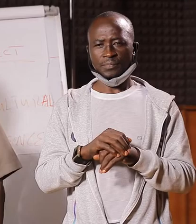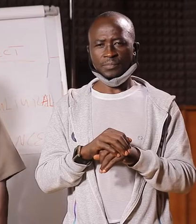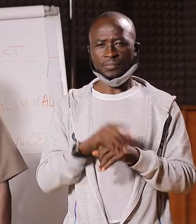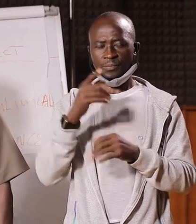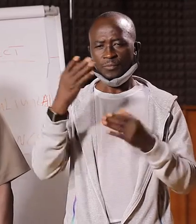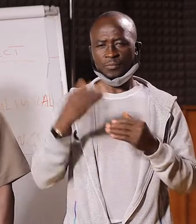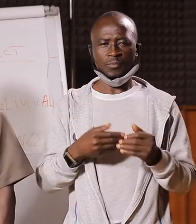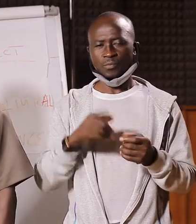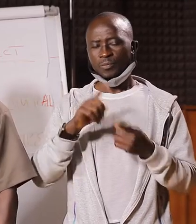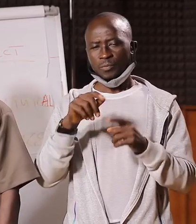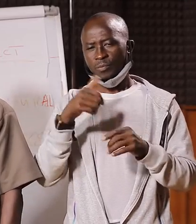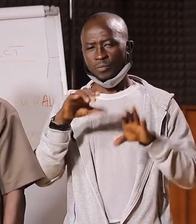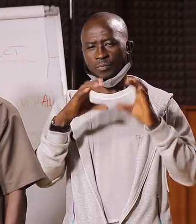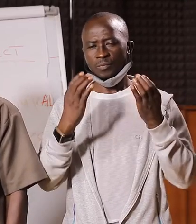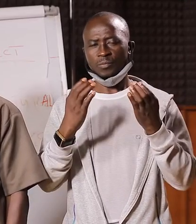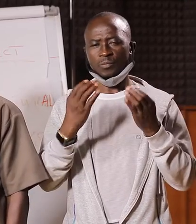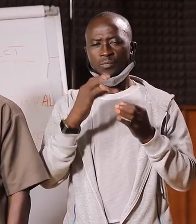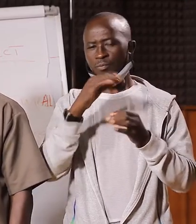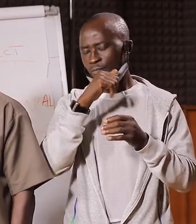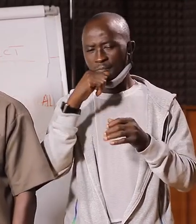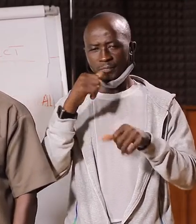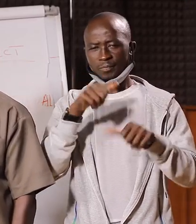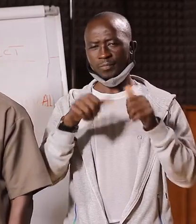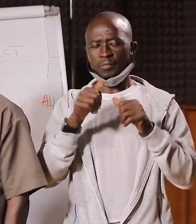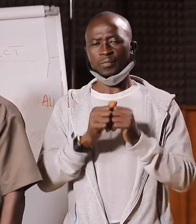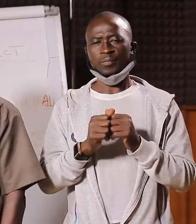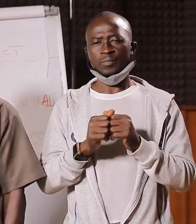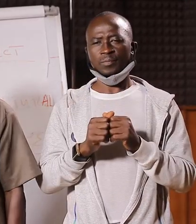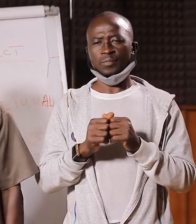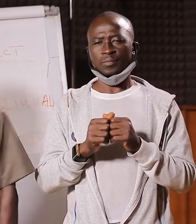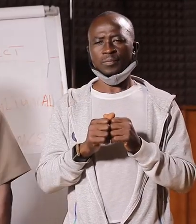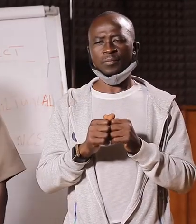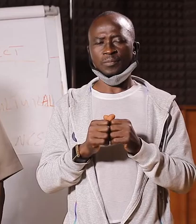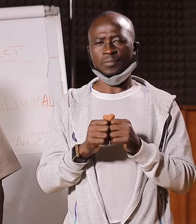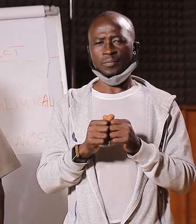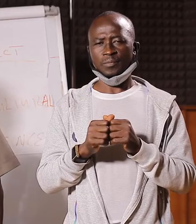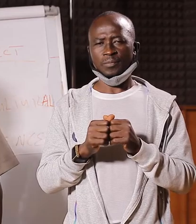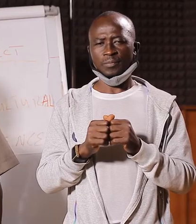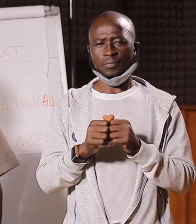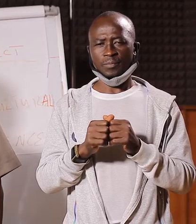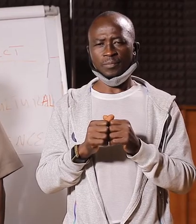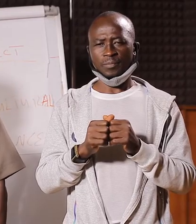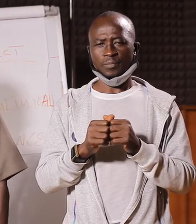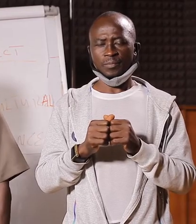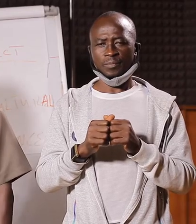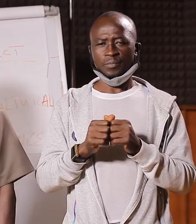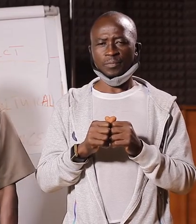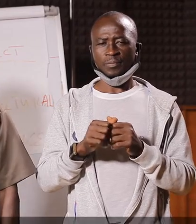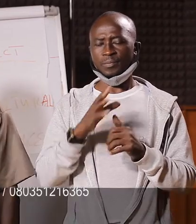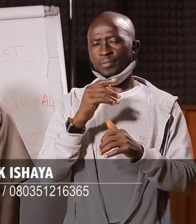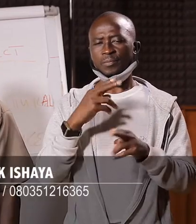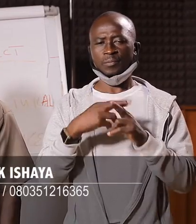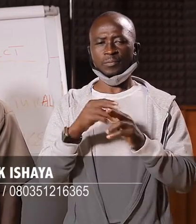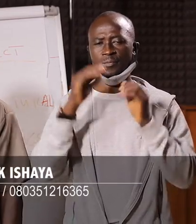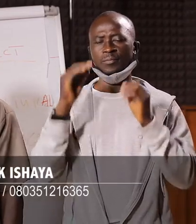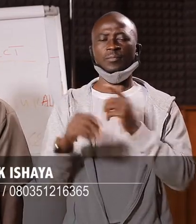You are welcome to another agricultural science lesson today. And I still